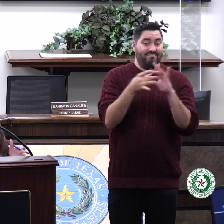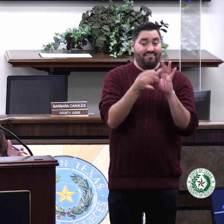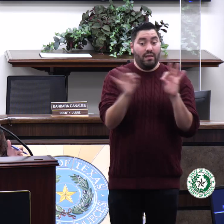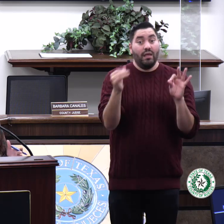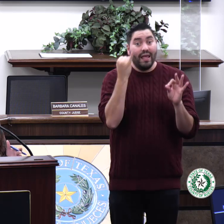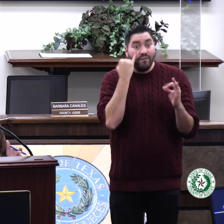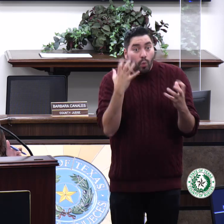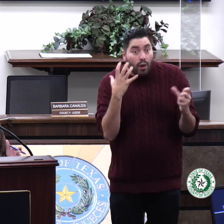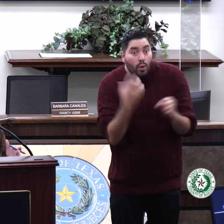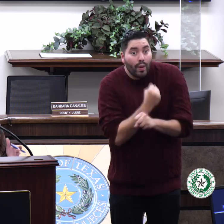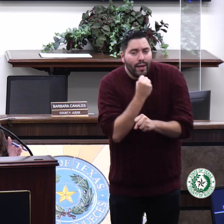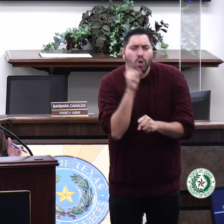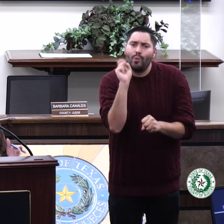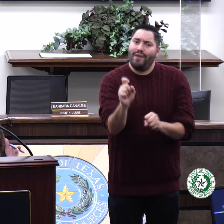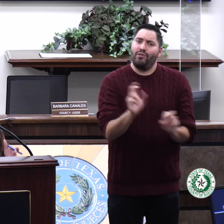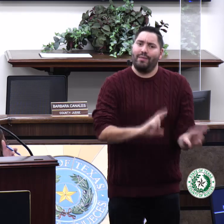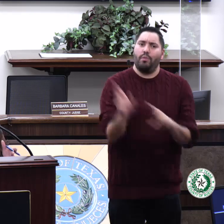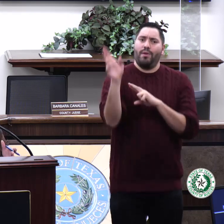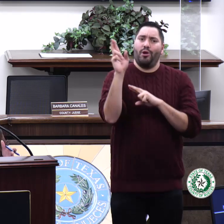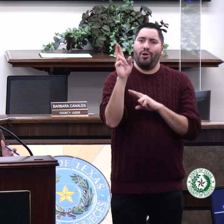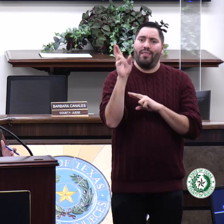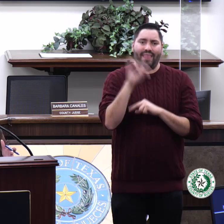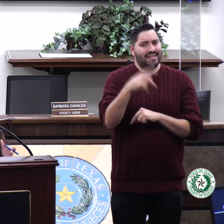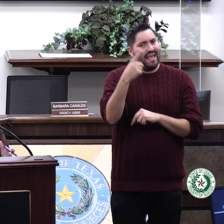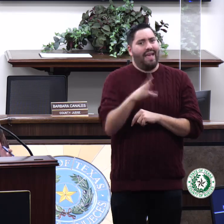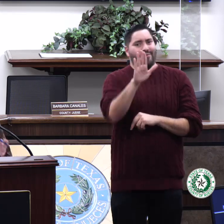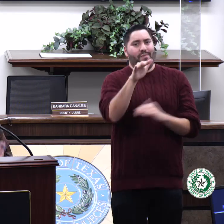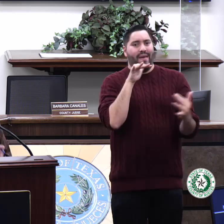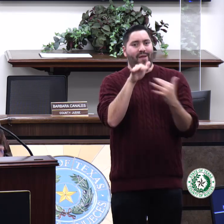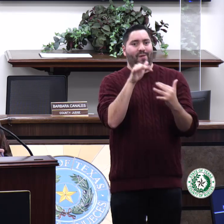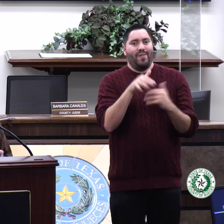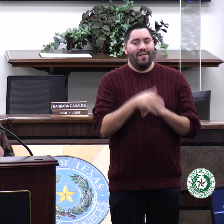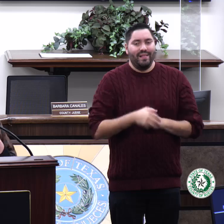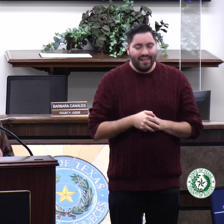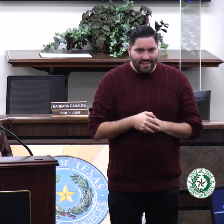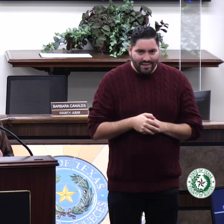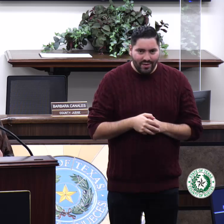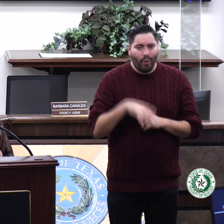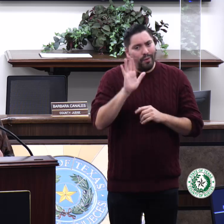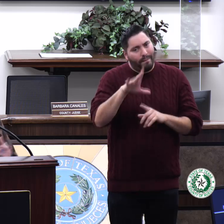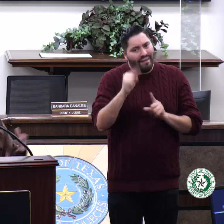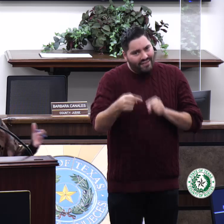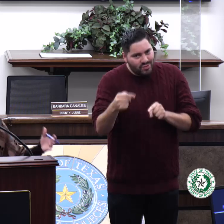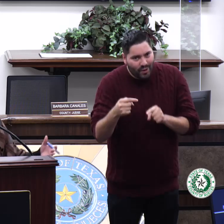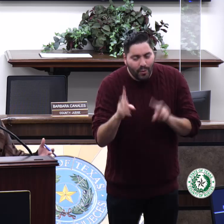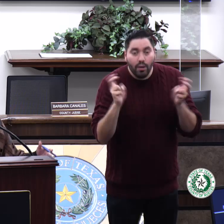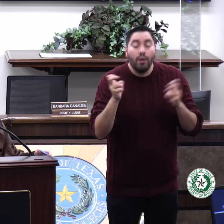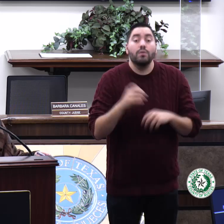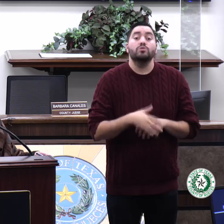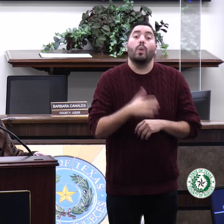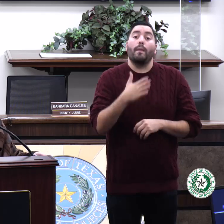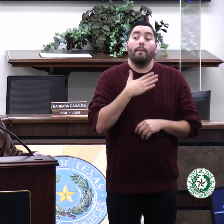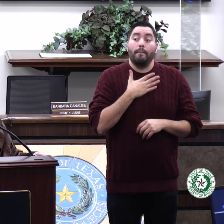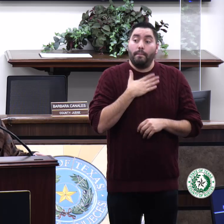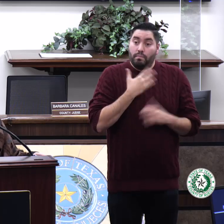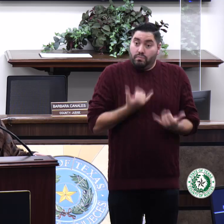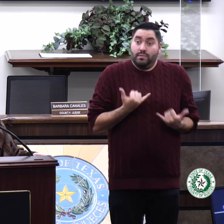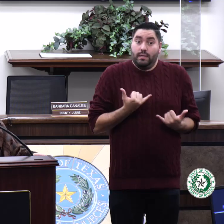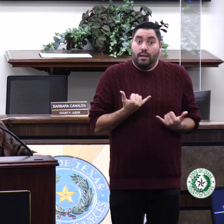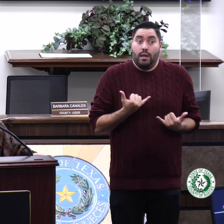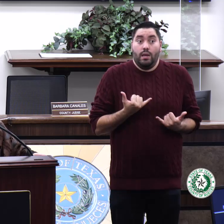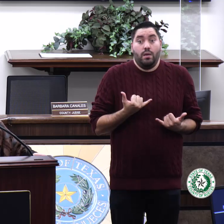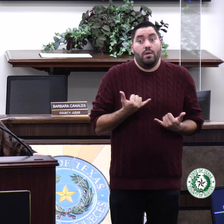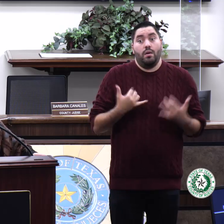Get prepared, because that's half the battle. So I want to tell you that I'm here today, and my colleagues and